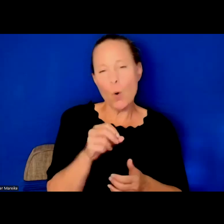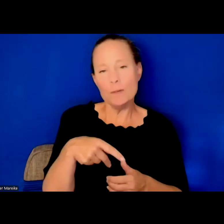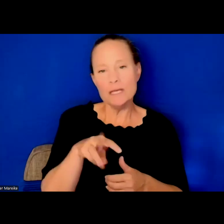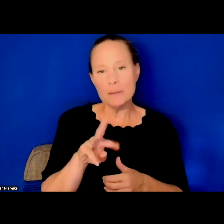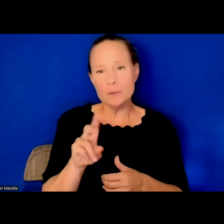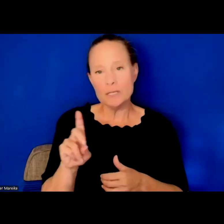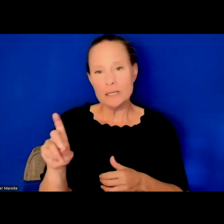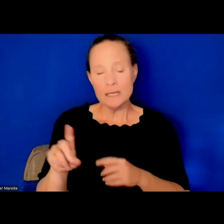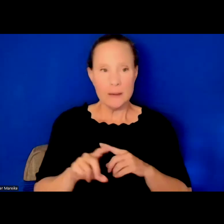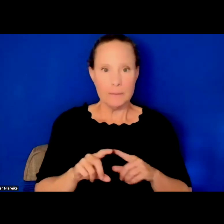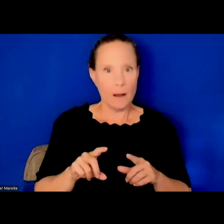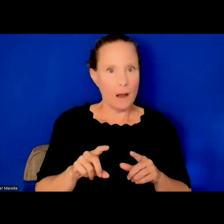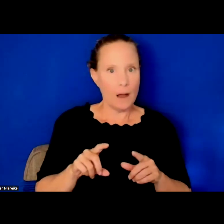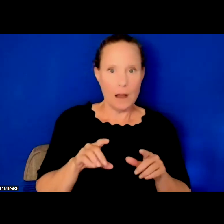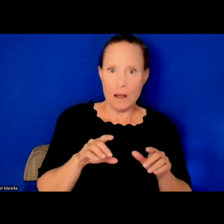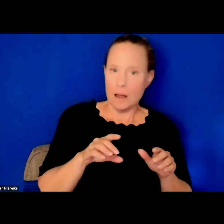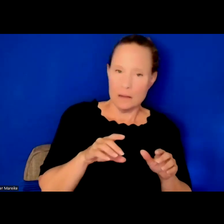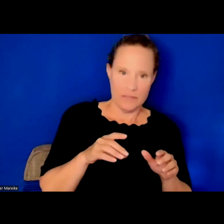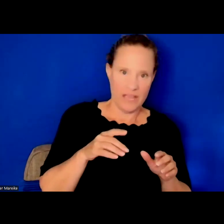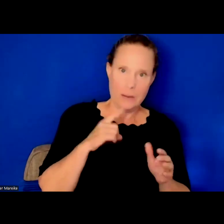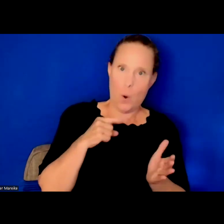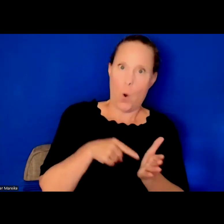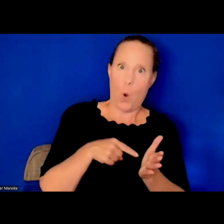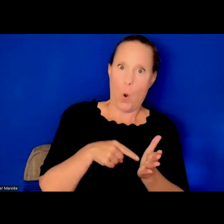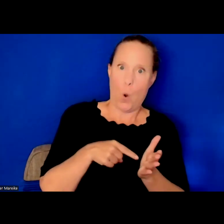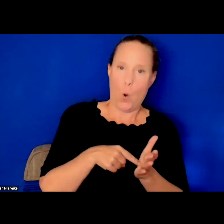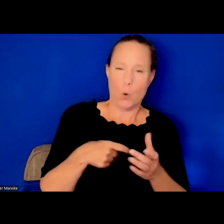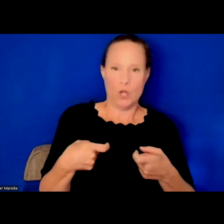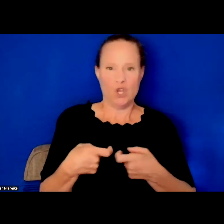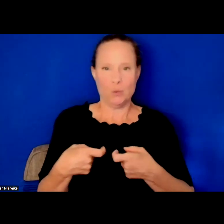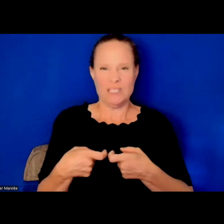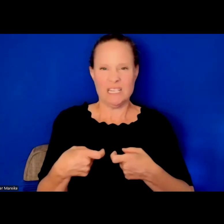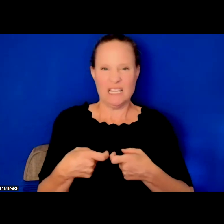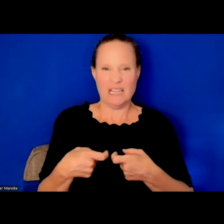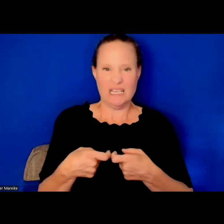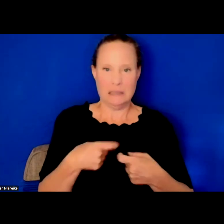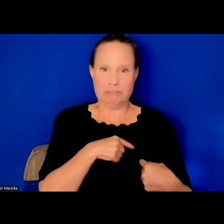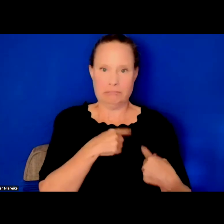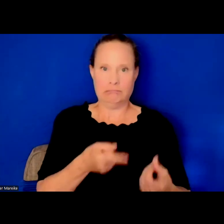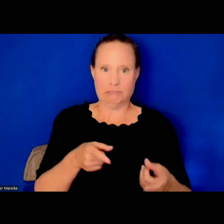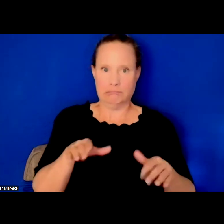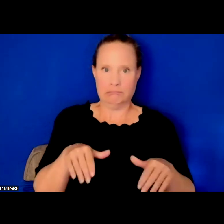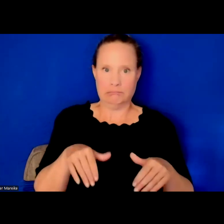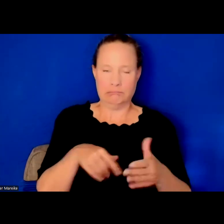in arrears with their utility bills, would they be eligible for assistance through this waiver?